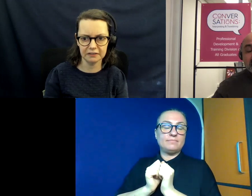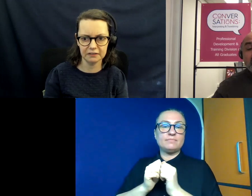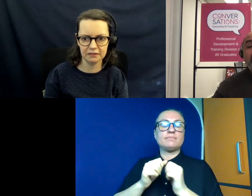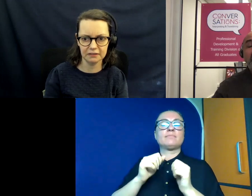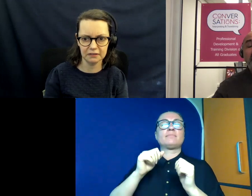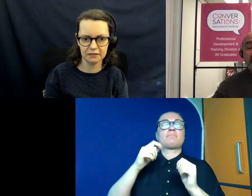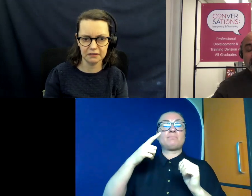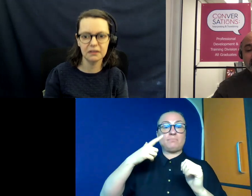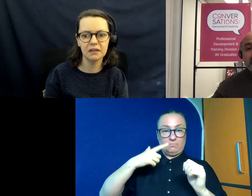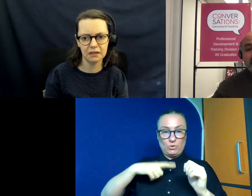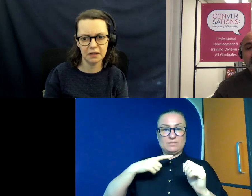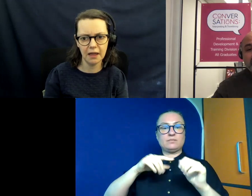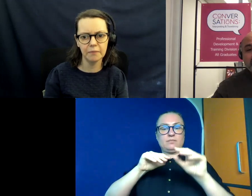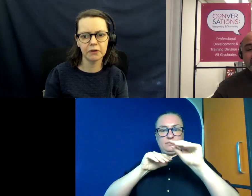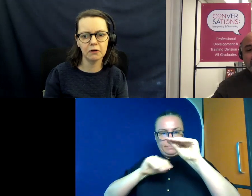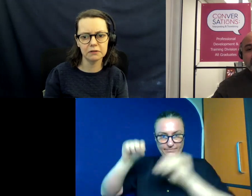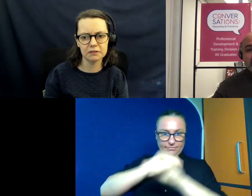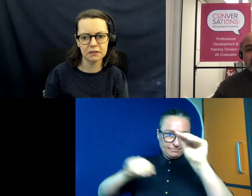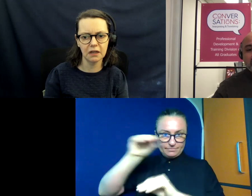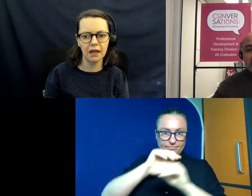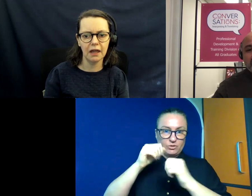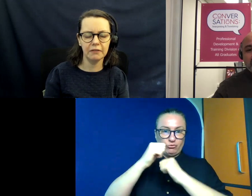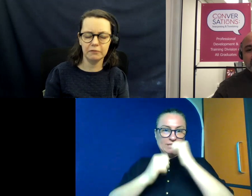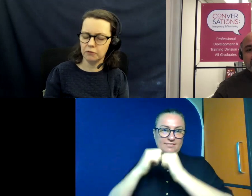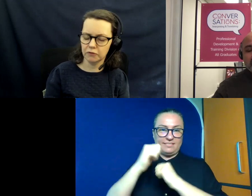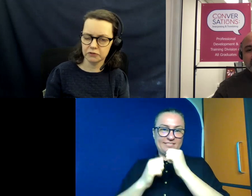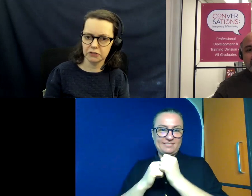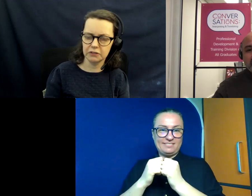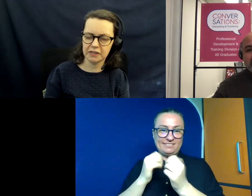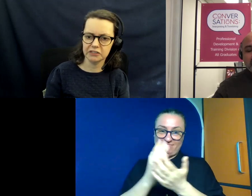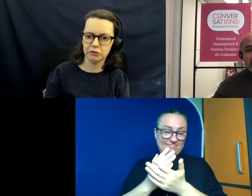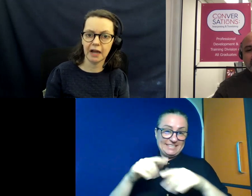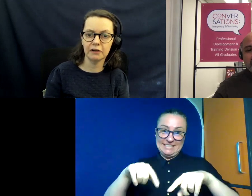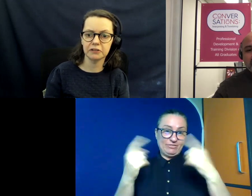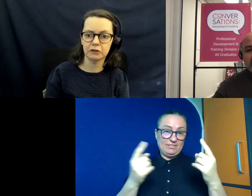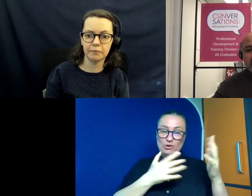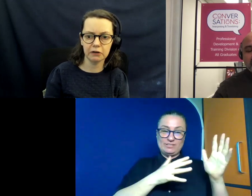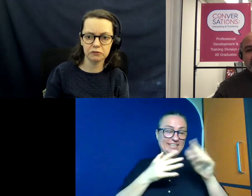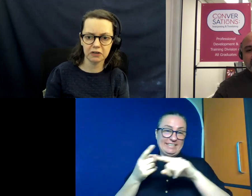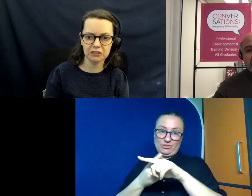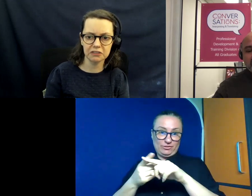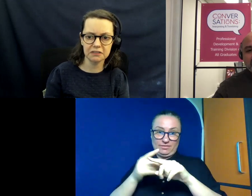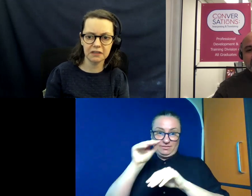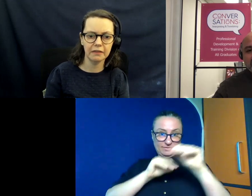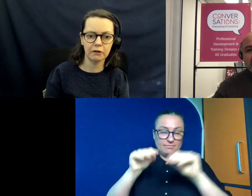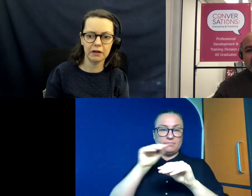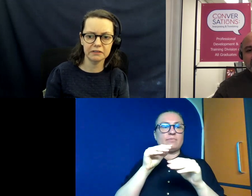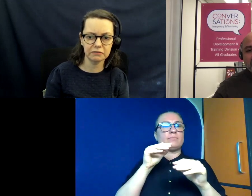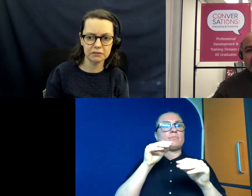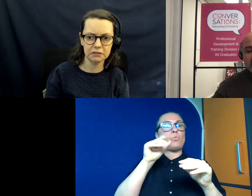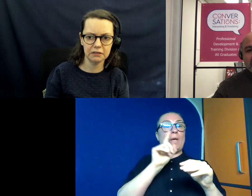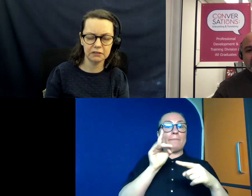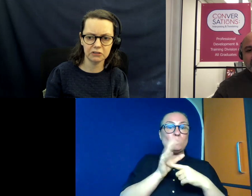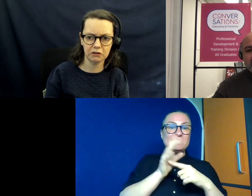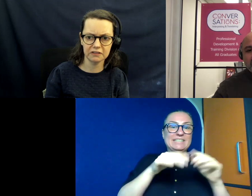translate. Wow. Because you've got to take into account the grammatical structures. They're quite